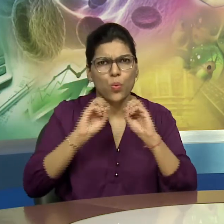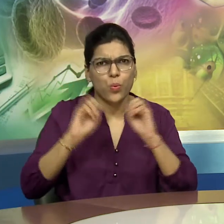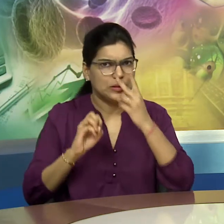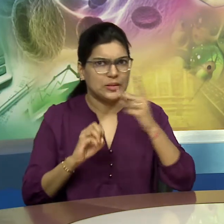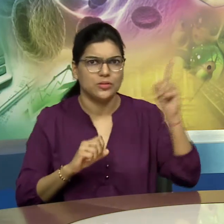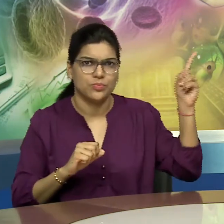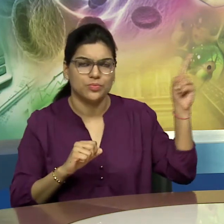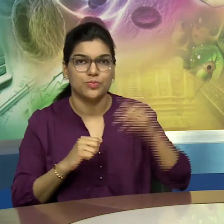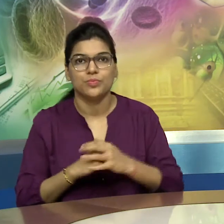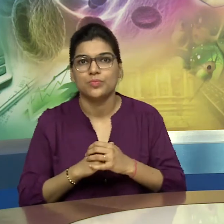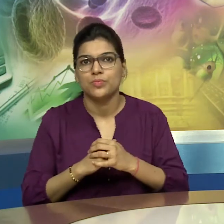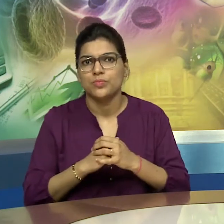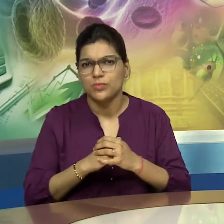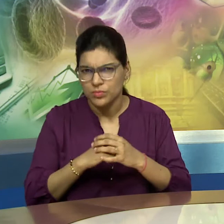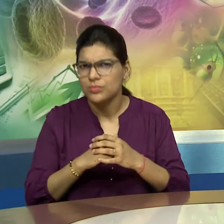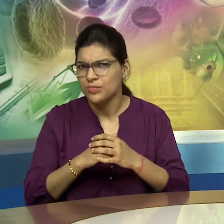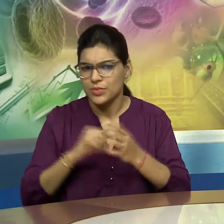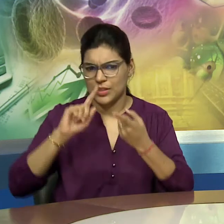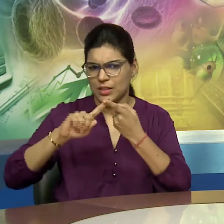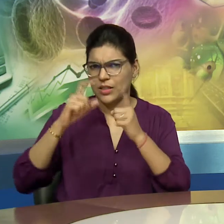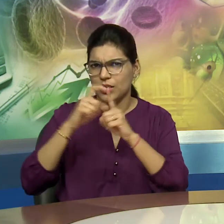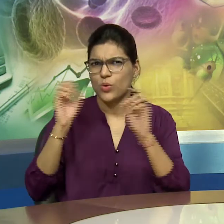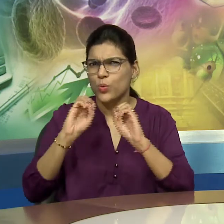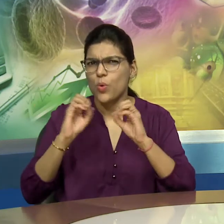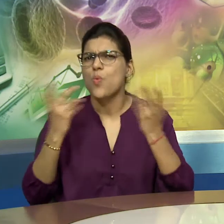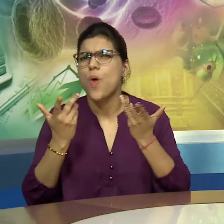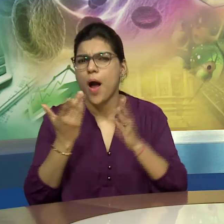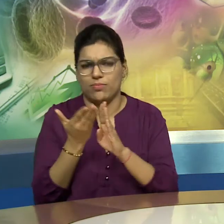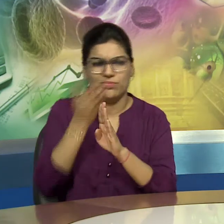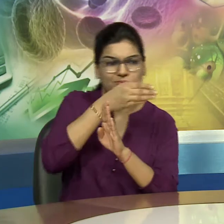ed, we have not put the word played there,